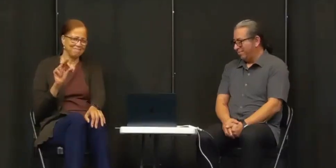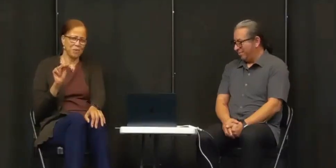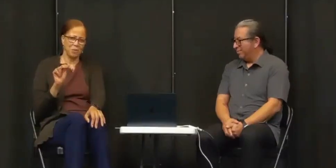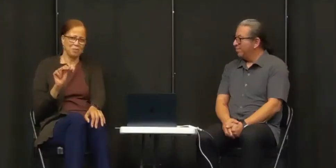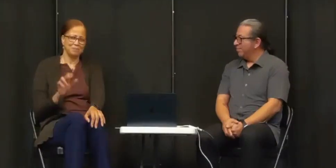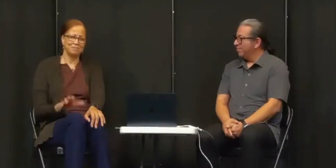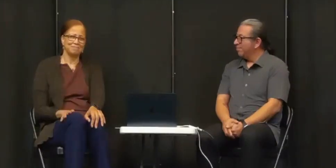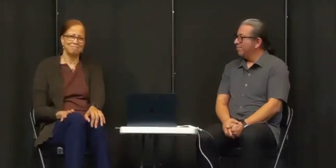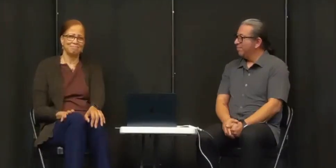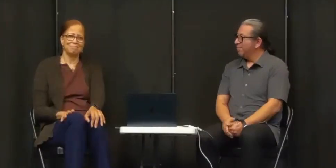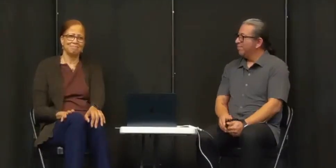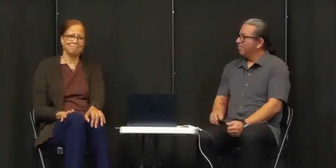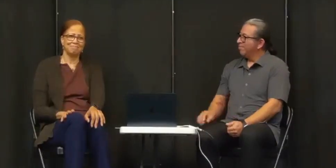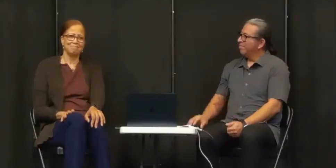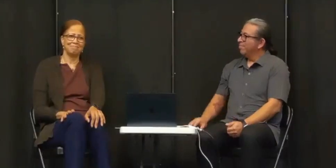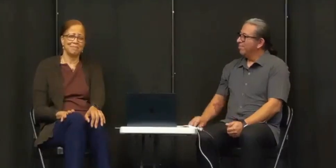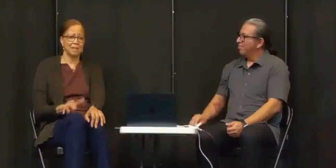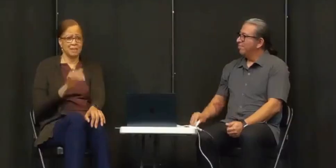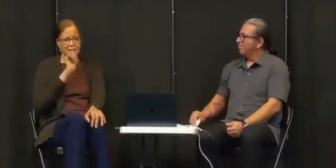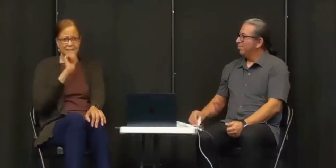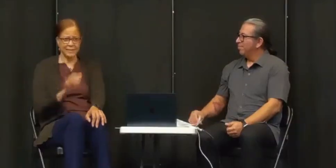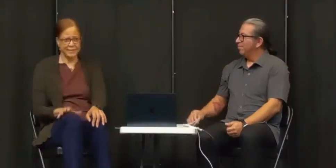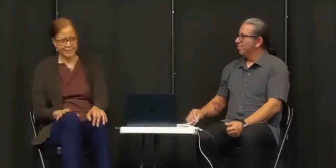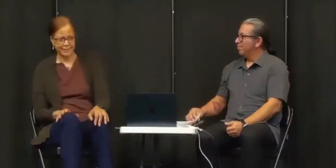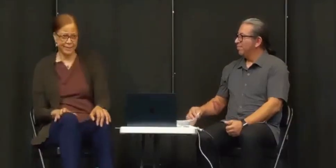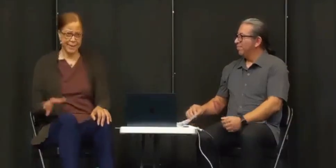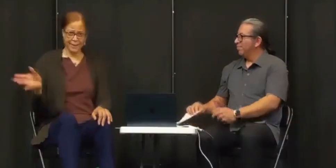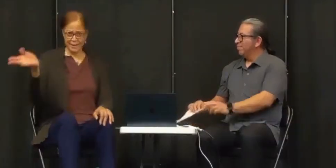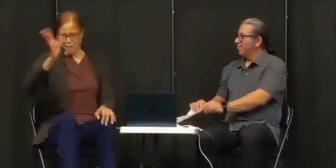you can say no. That's part of it.